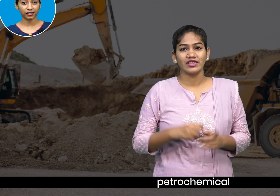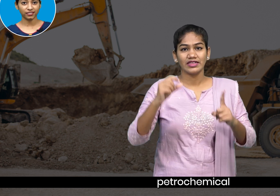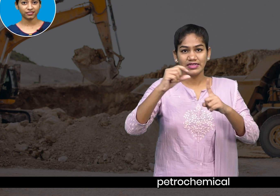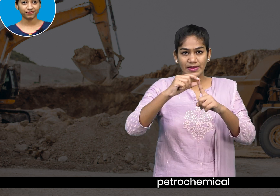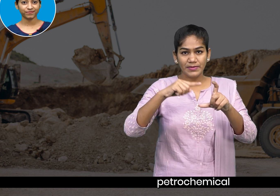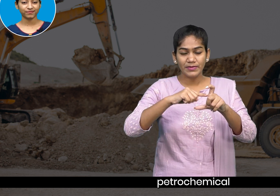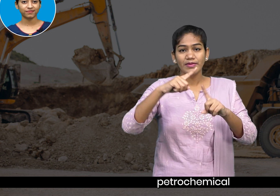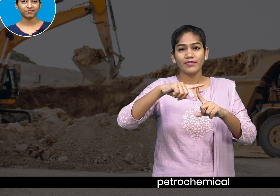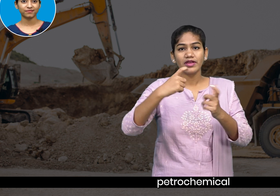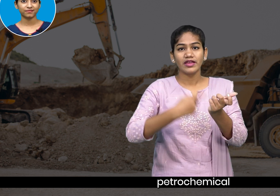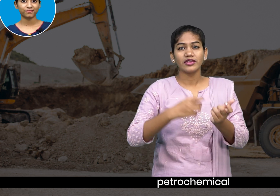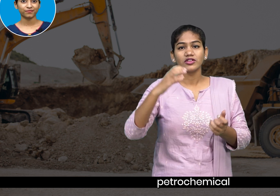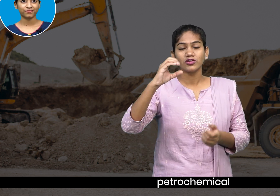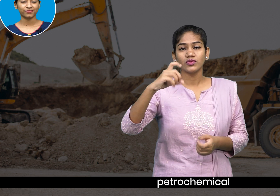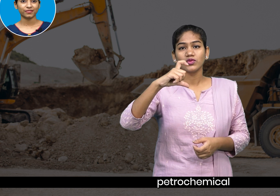petrochemical